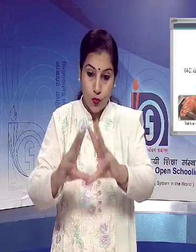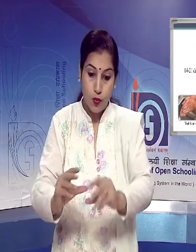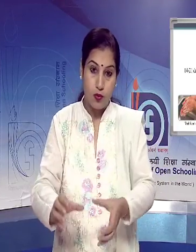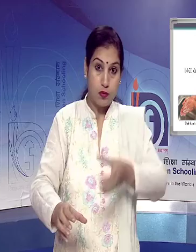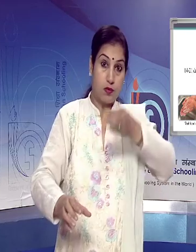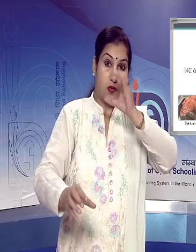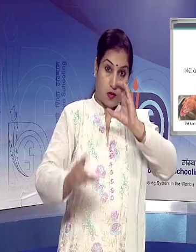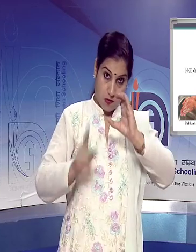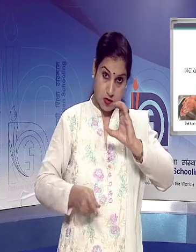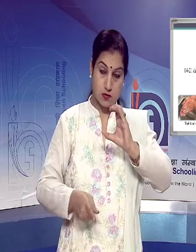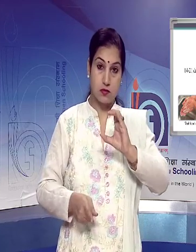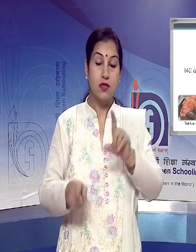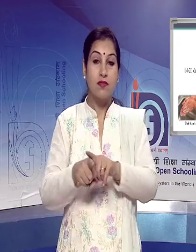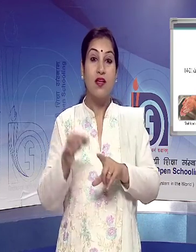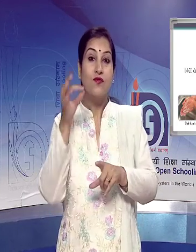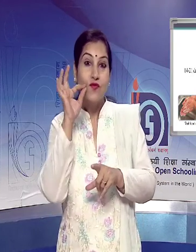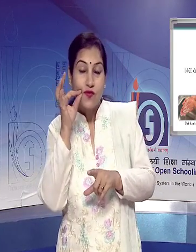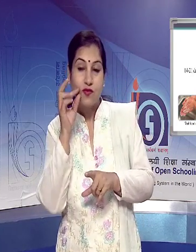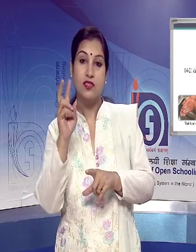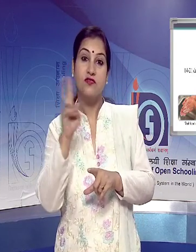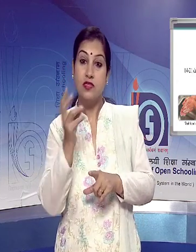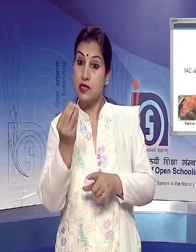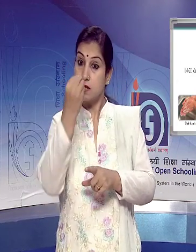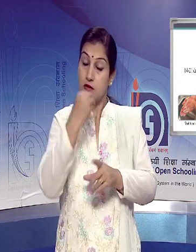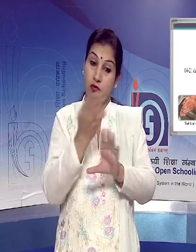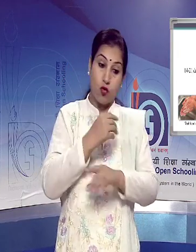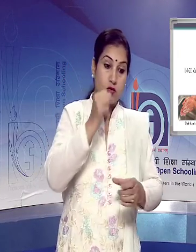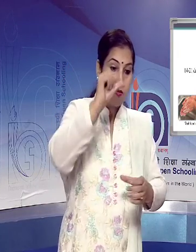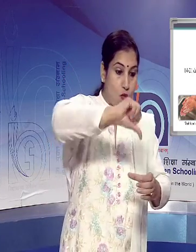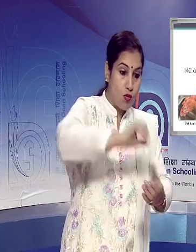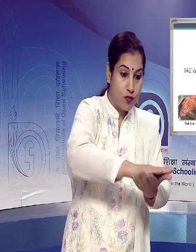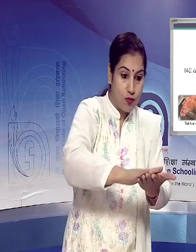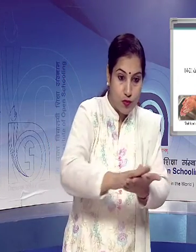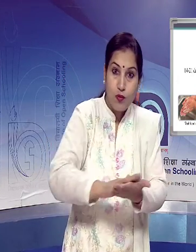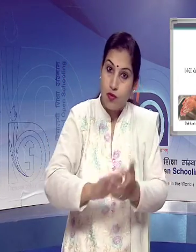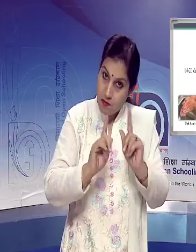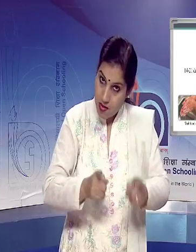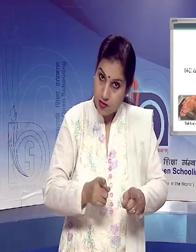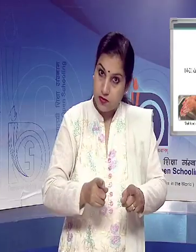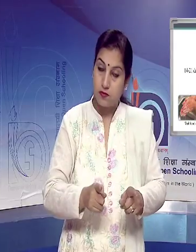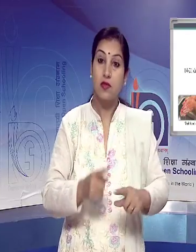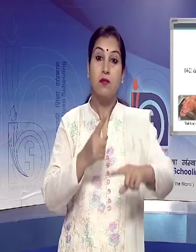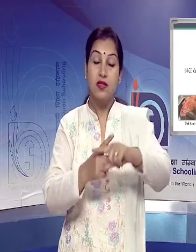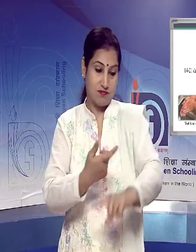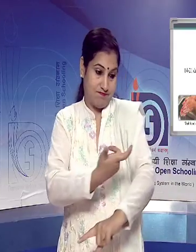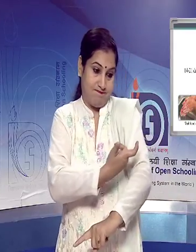We should clean fruits and vegetables prior eating, and get vaccinated.